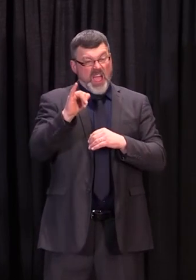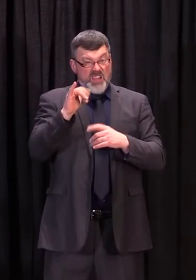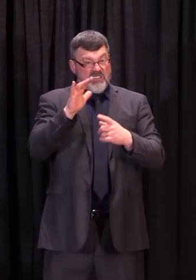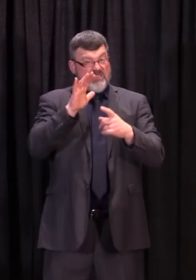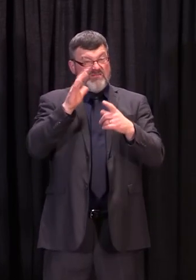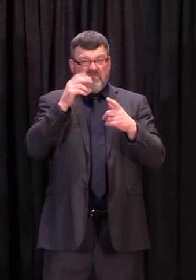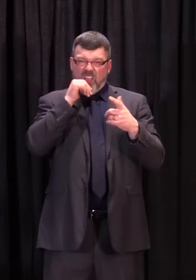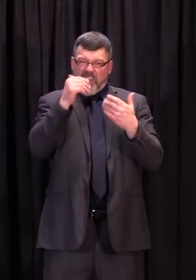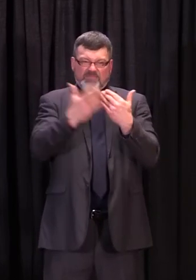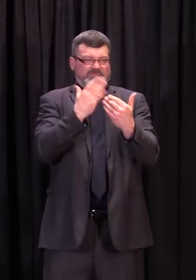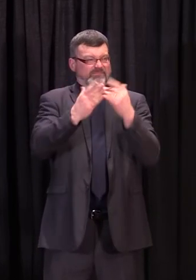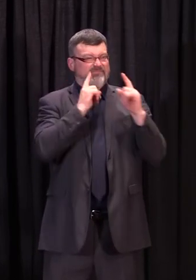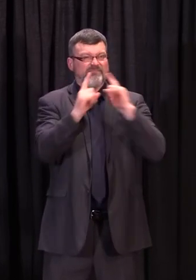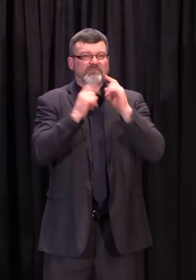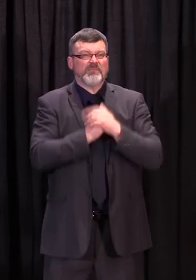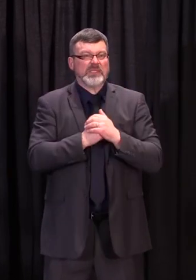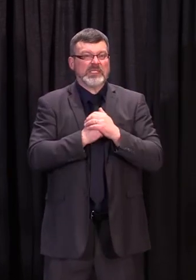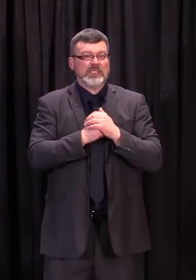tool we can't ignore.